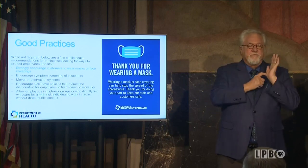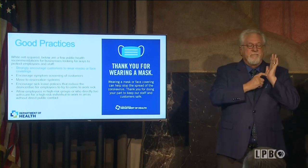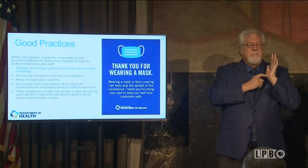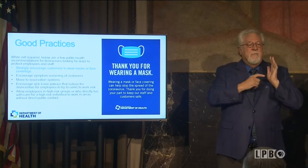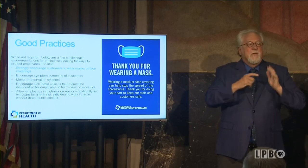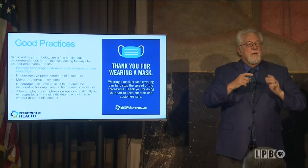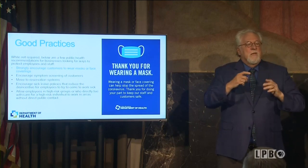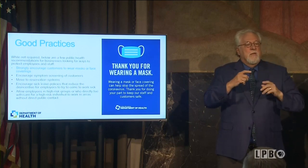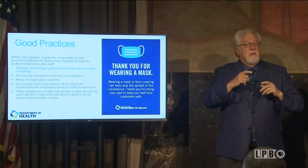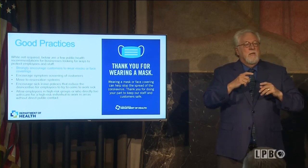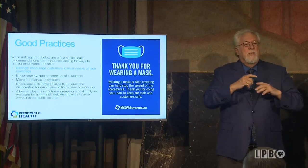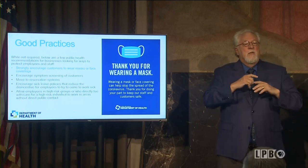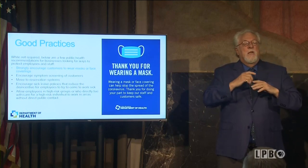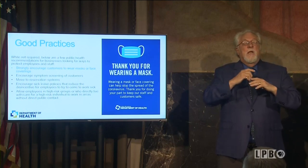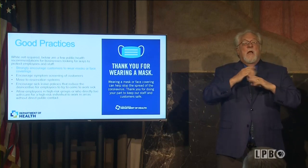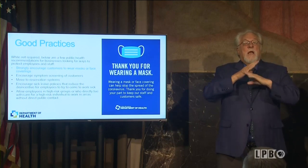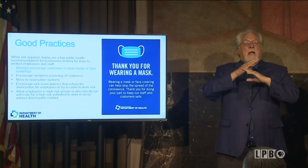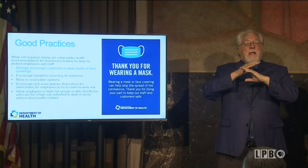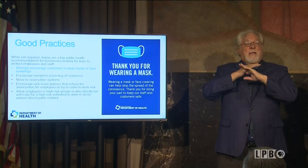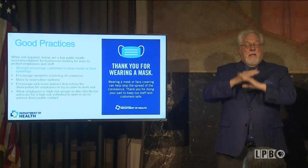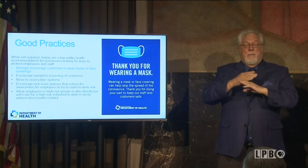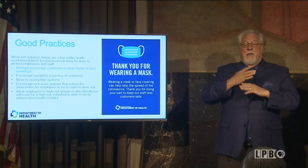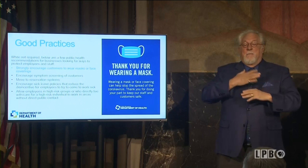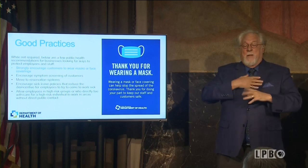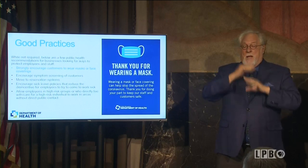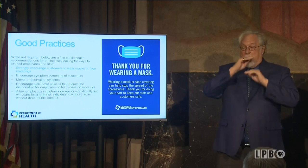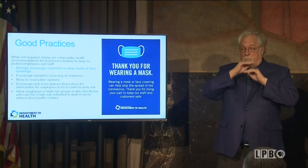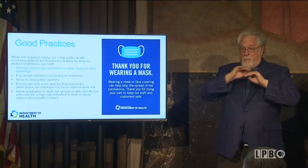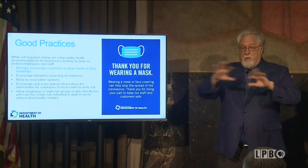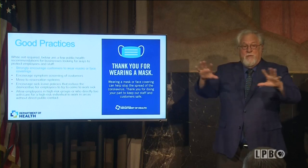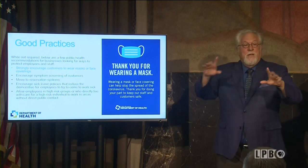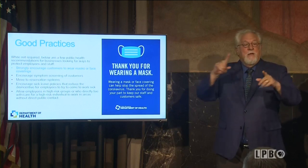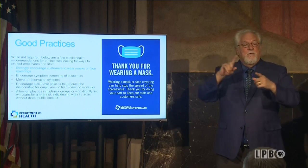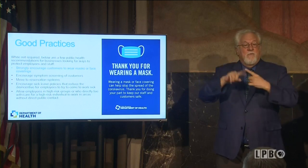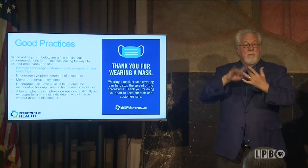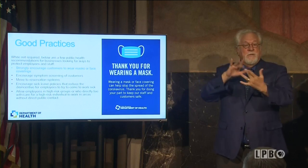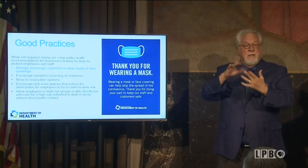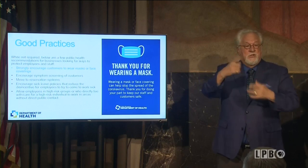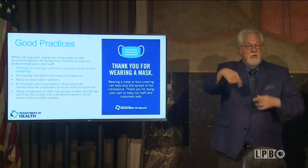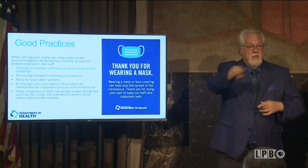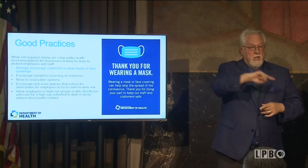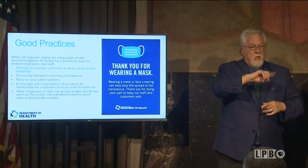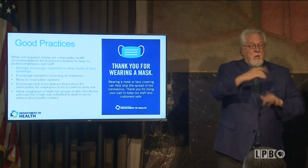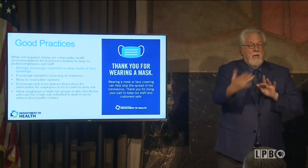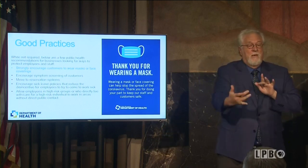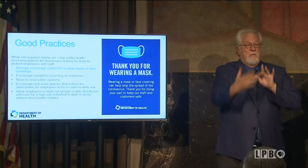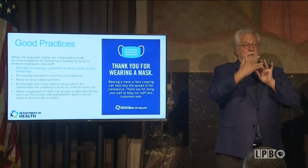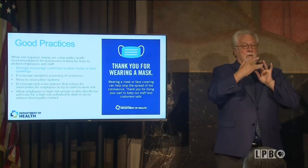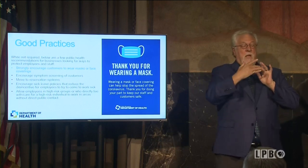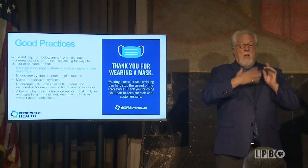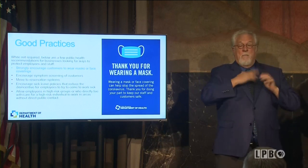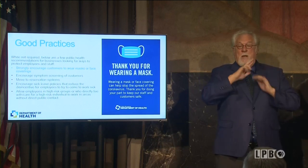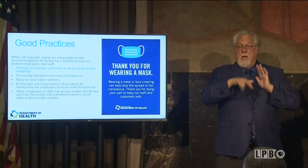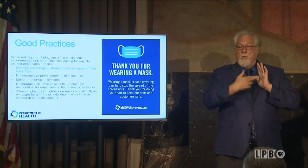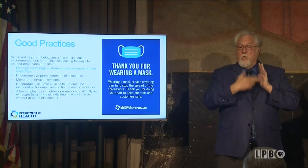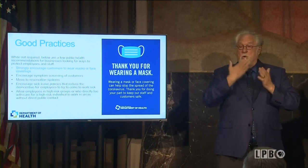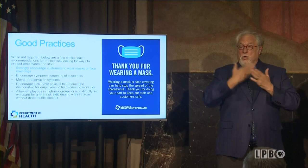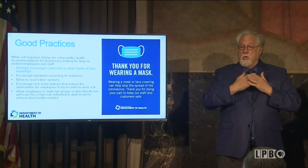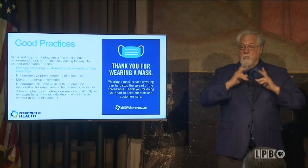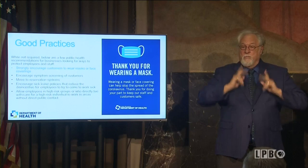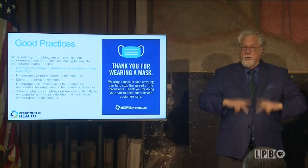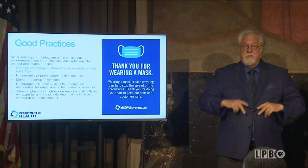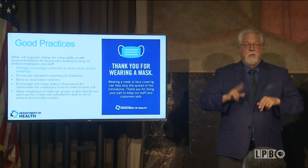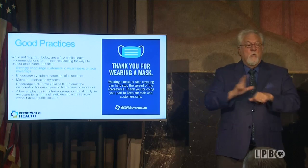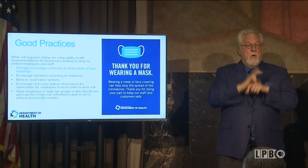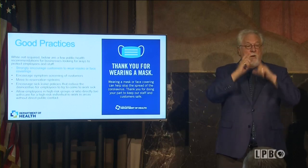what I'm breathing out, sneezing out, coughing out from reaching all of you, and so vice versa. It's my role as a good citizen to wear that